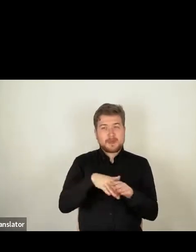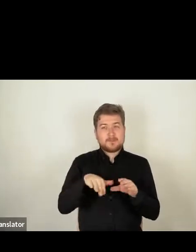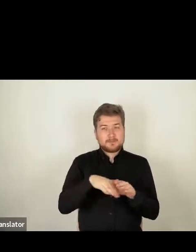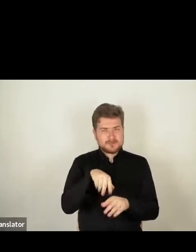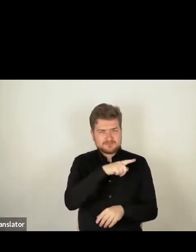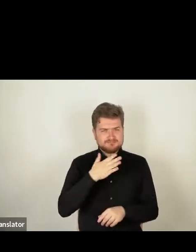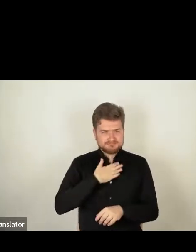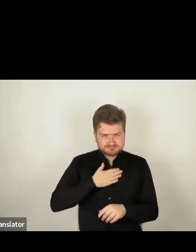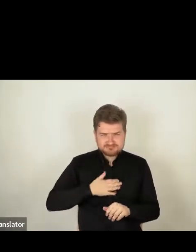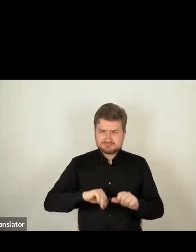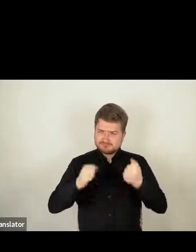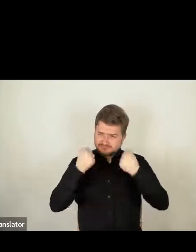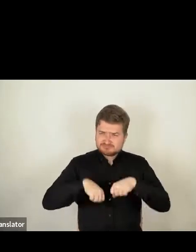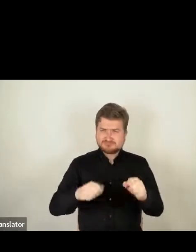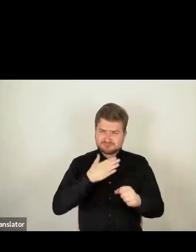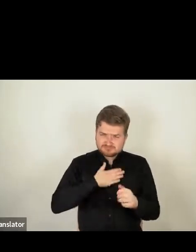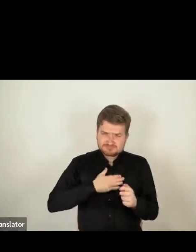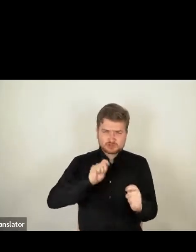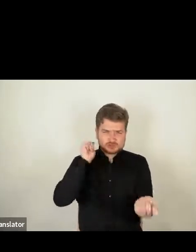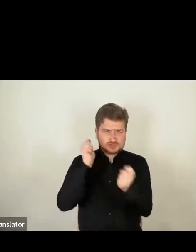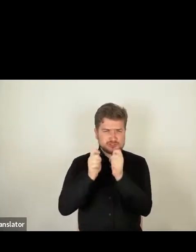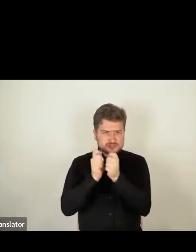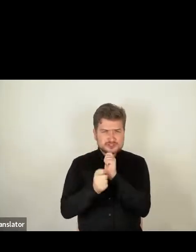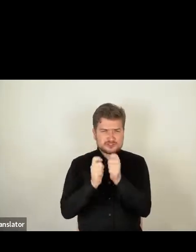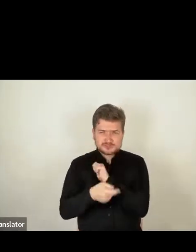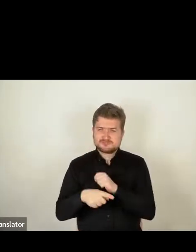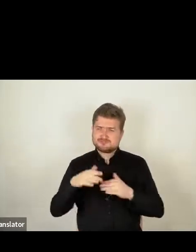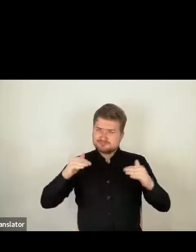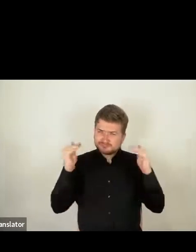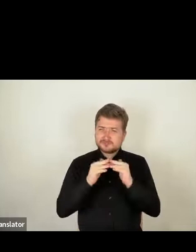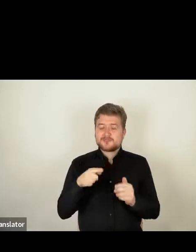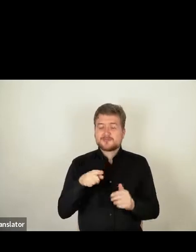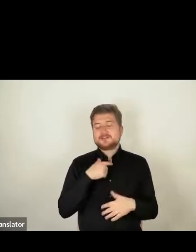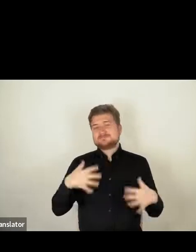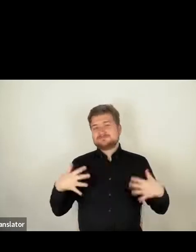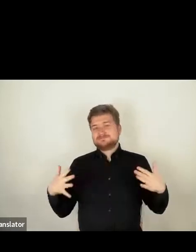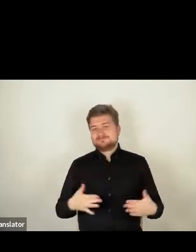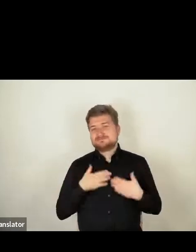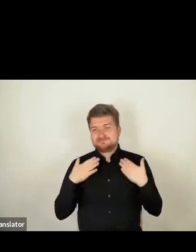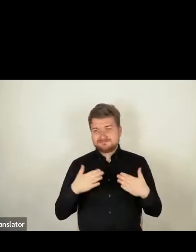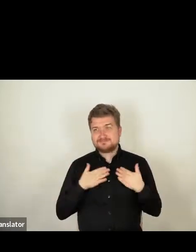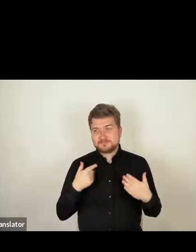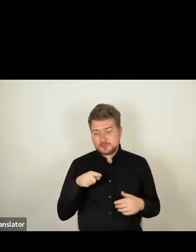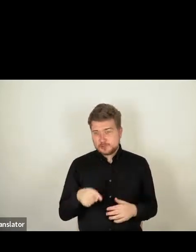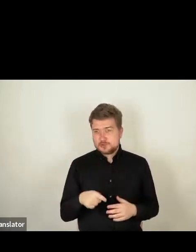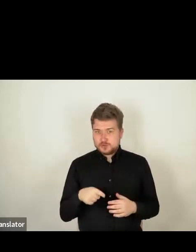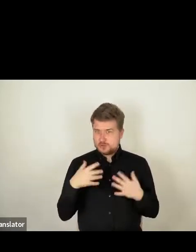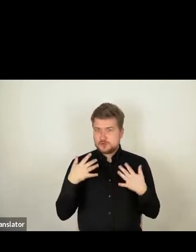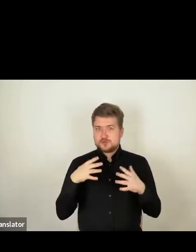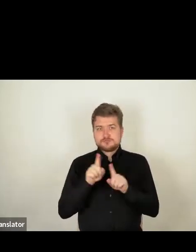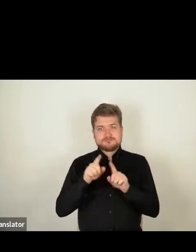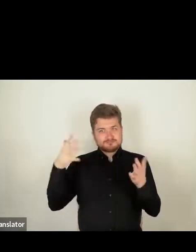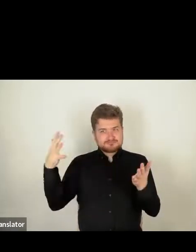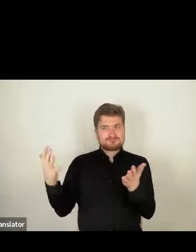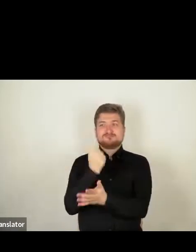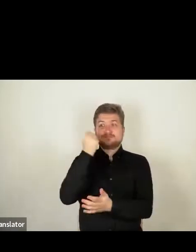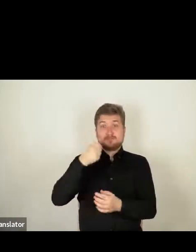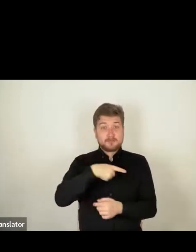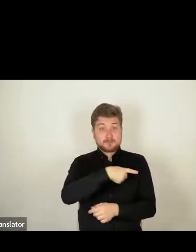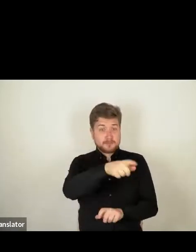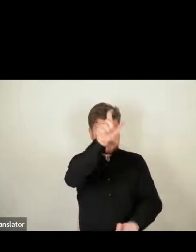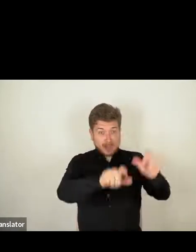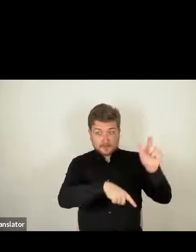is, of course, music to our ears and a victory to all of us that there is this desire to go